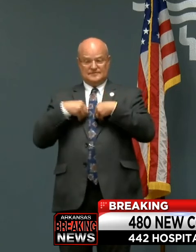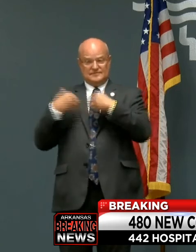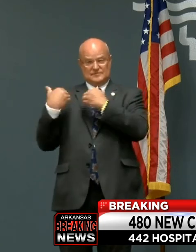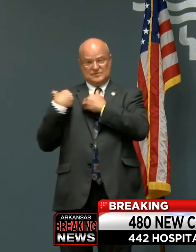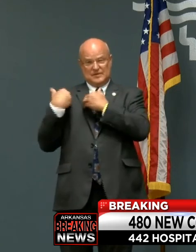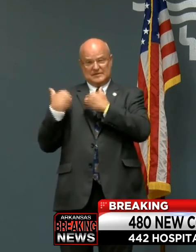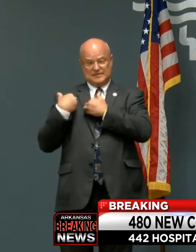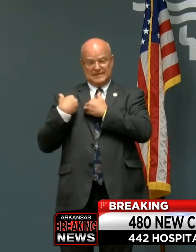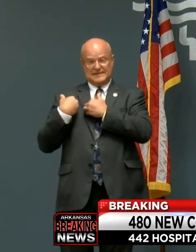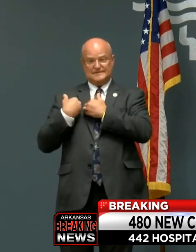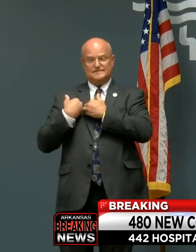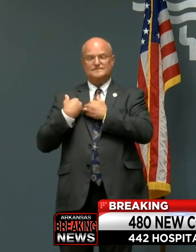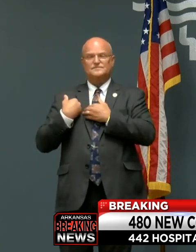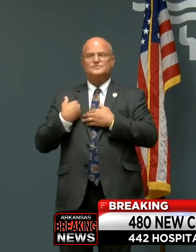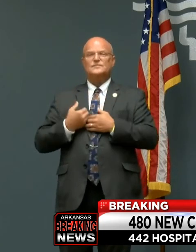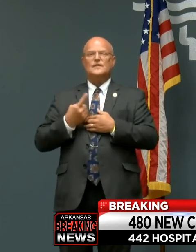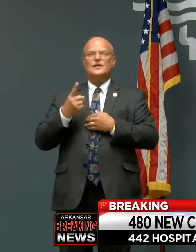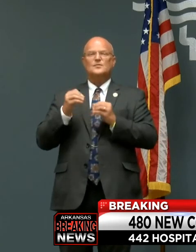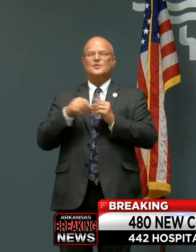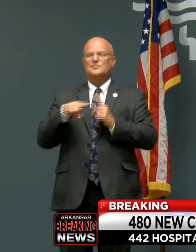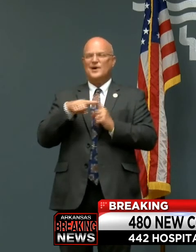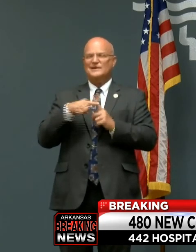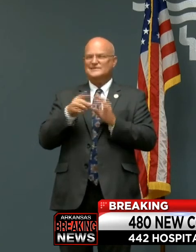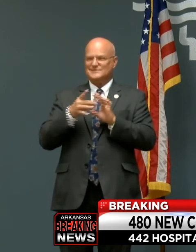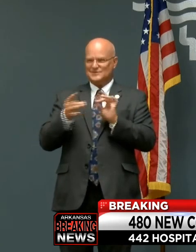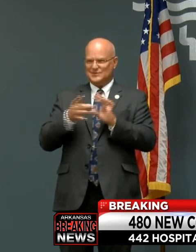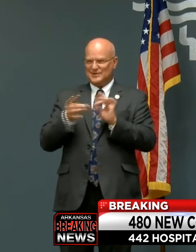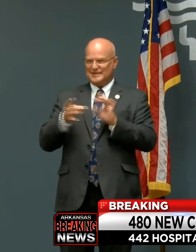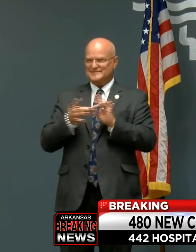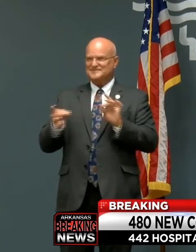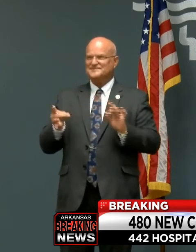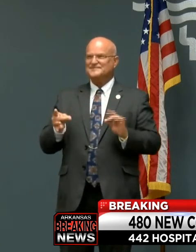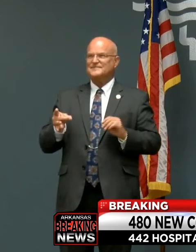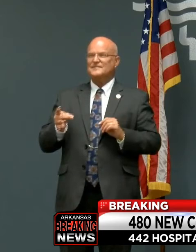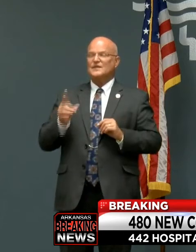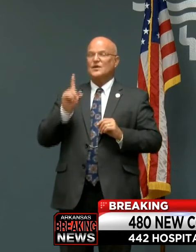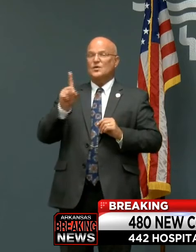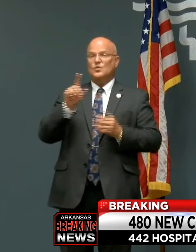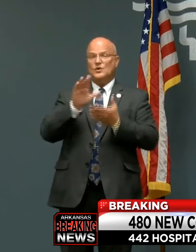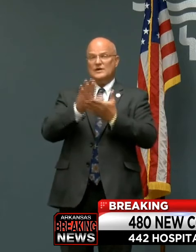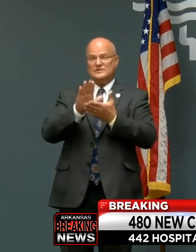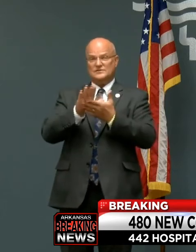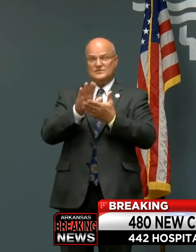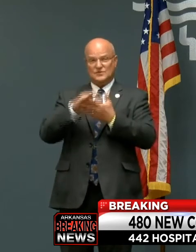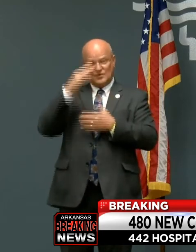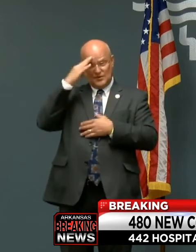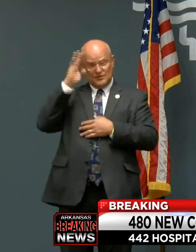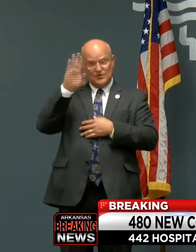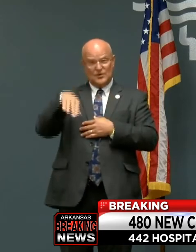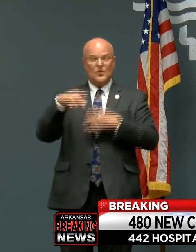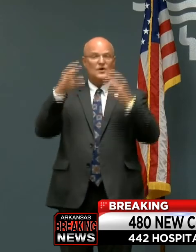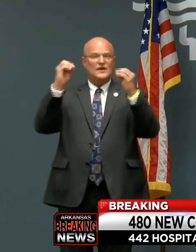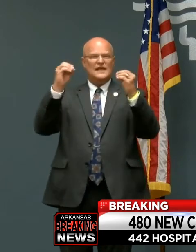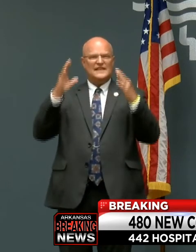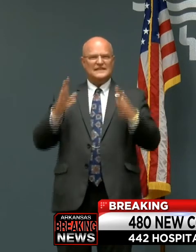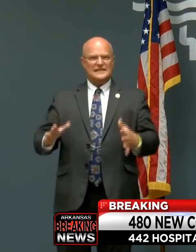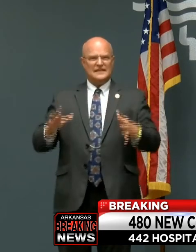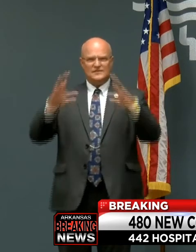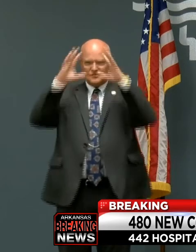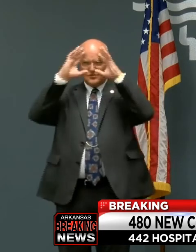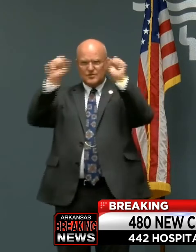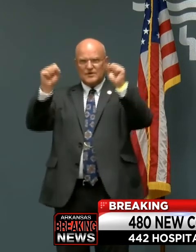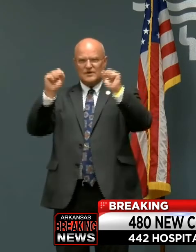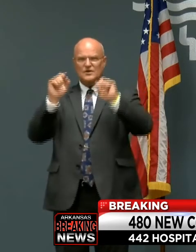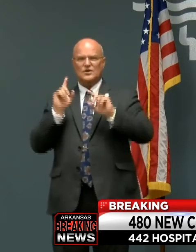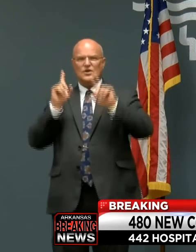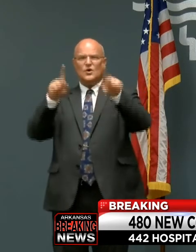responsibility and actions. And then finally, a more positive story. One school, you know, the teachers, the superintendent go